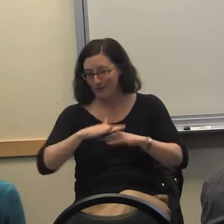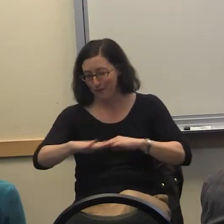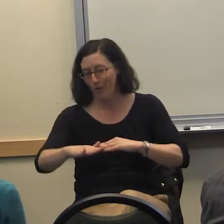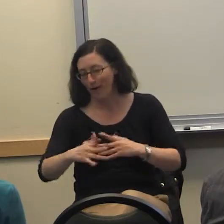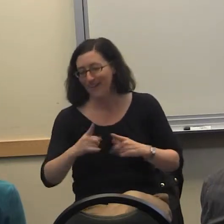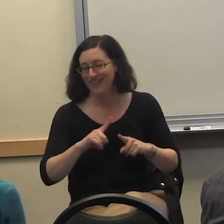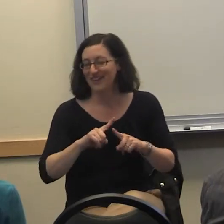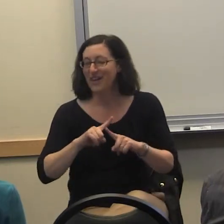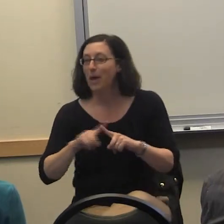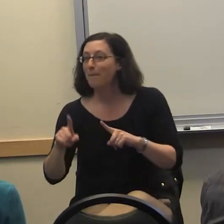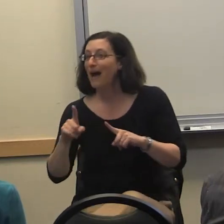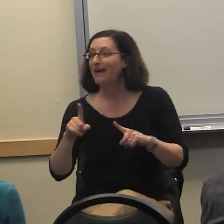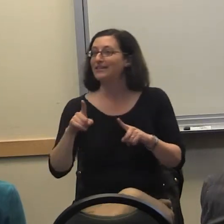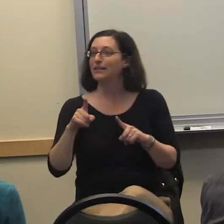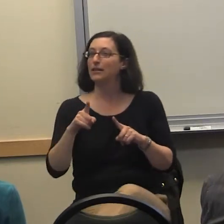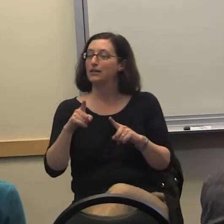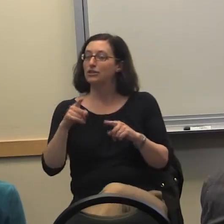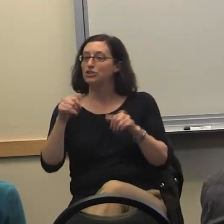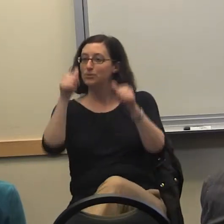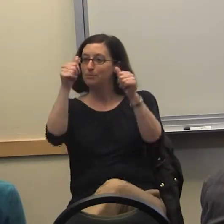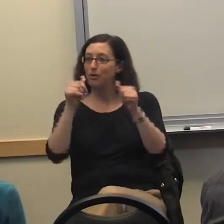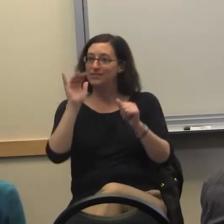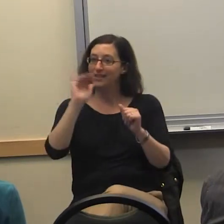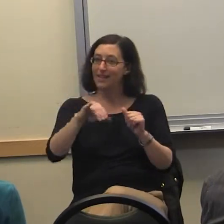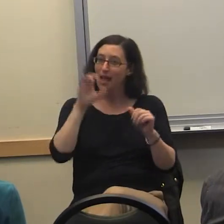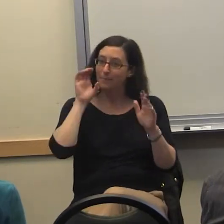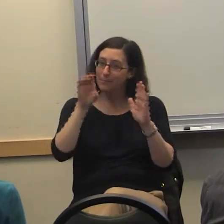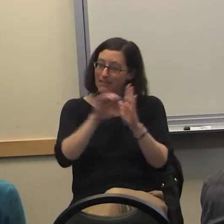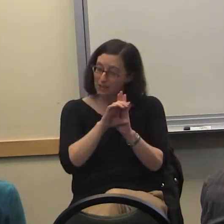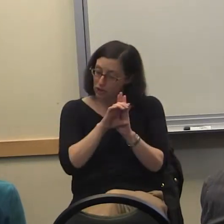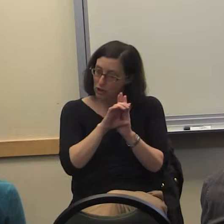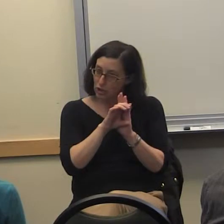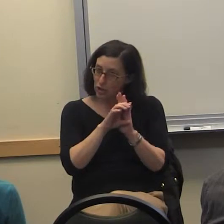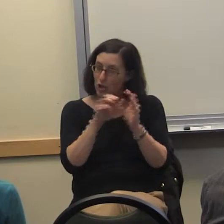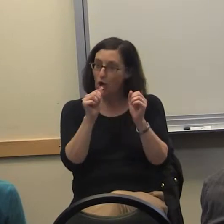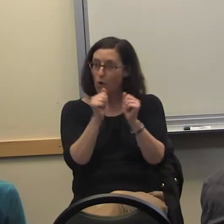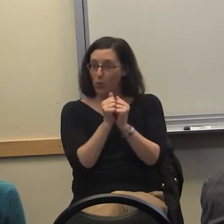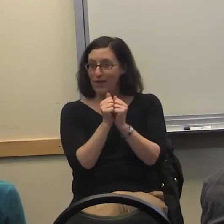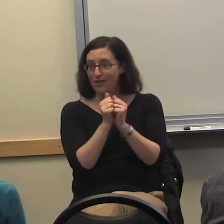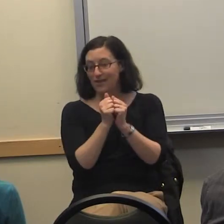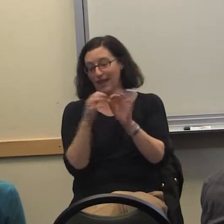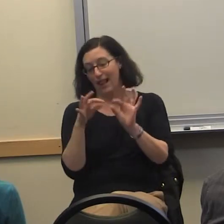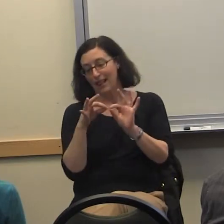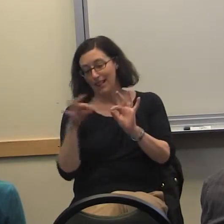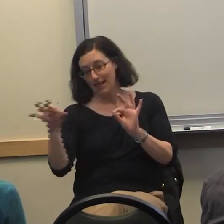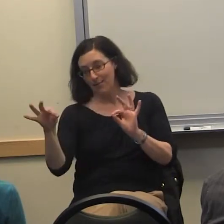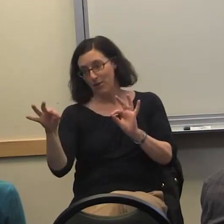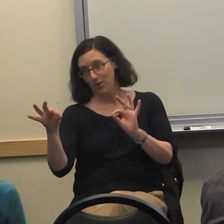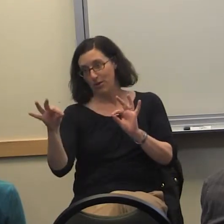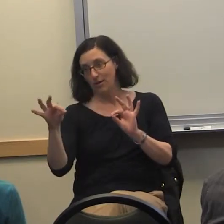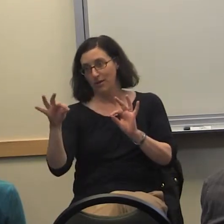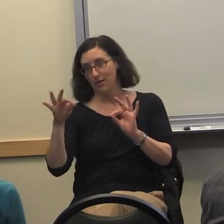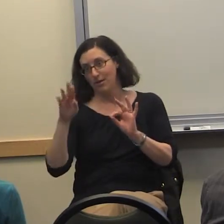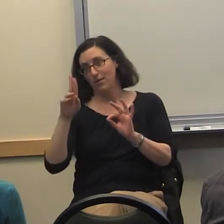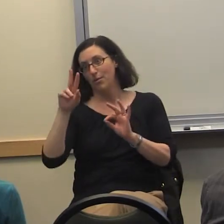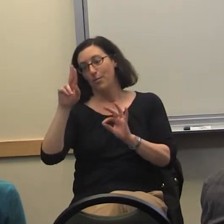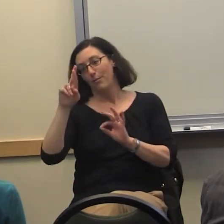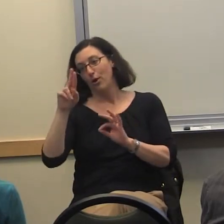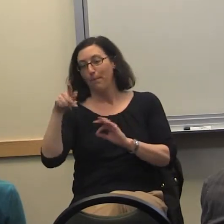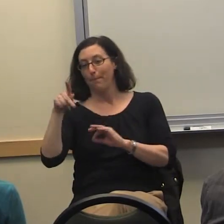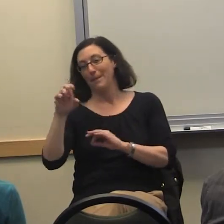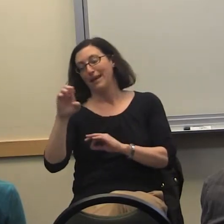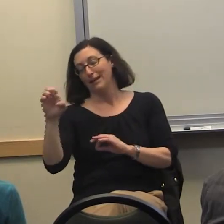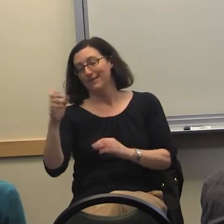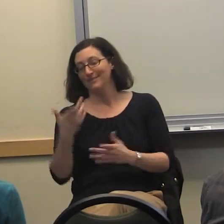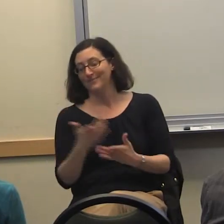So we're going to look at Google Docs. G. Oh. Windows M, desktop, folder G, Google Chrome, G, Google Docs,